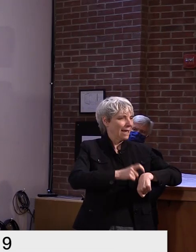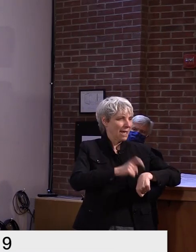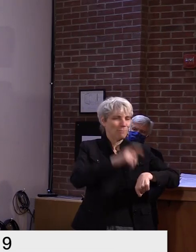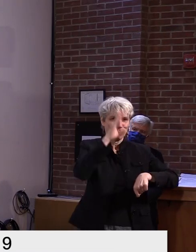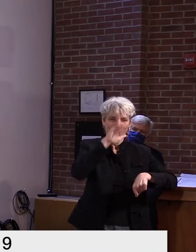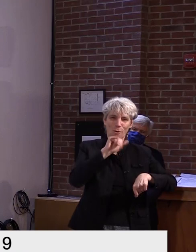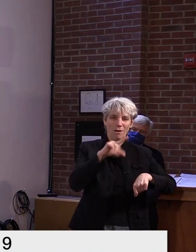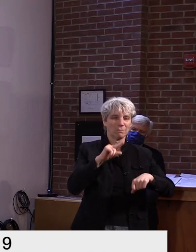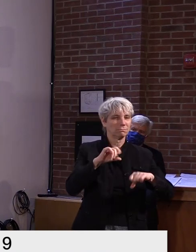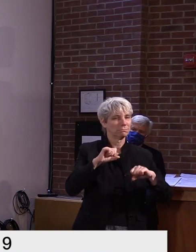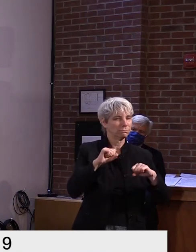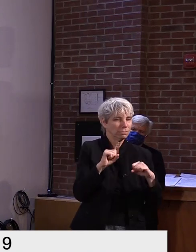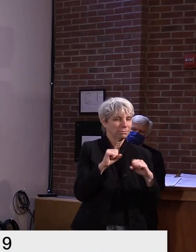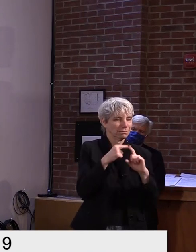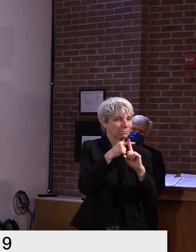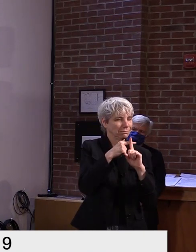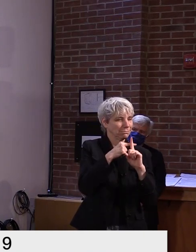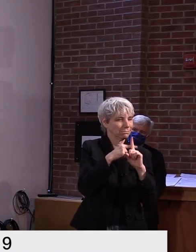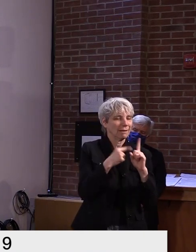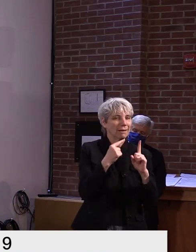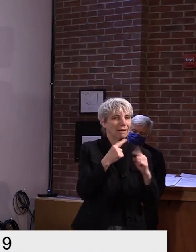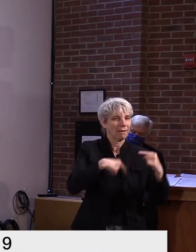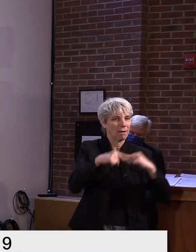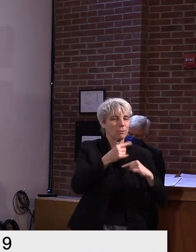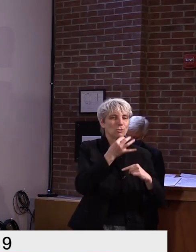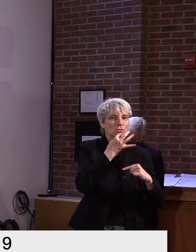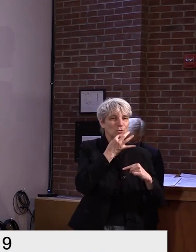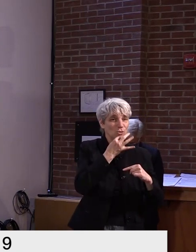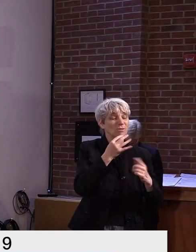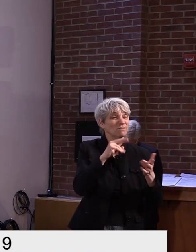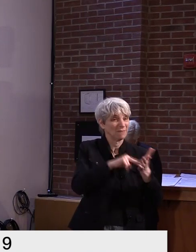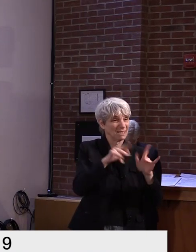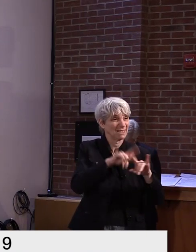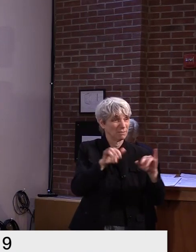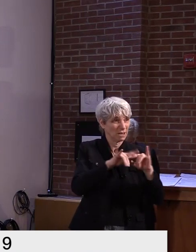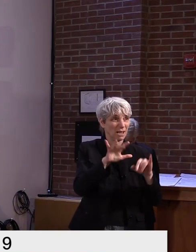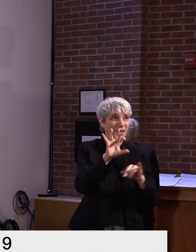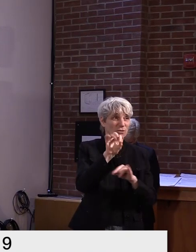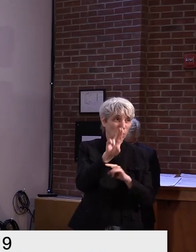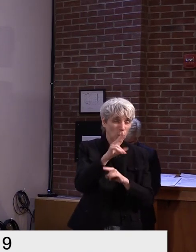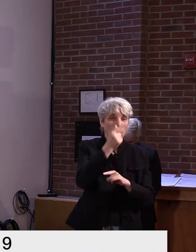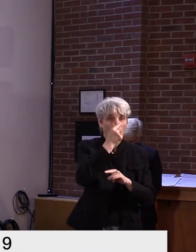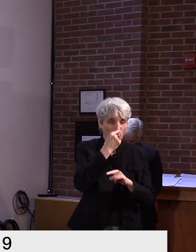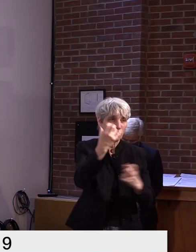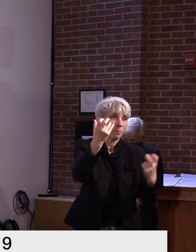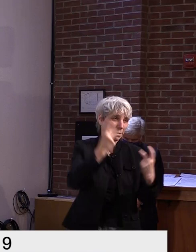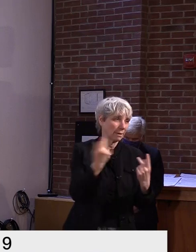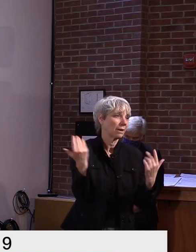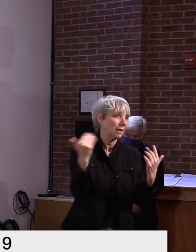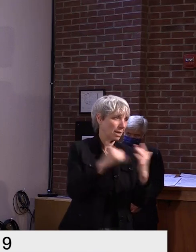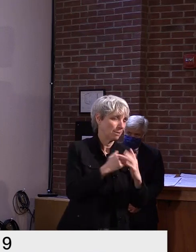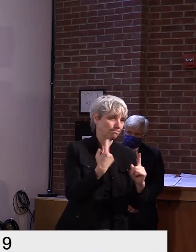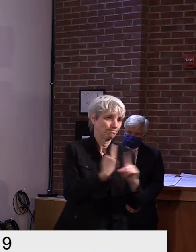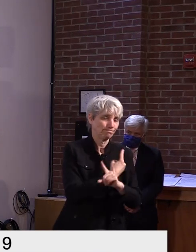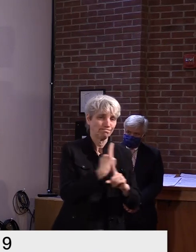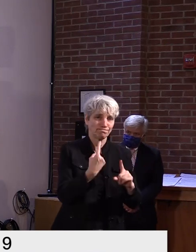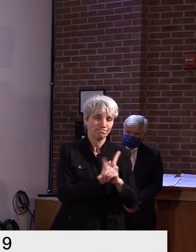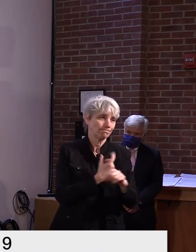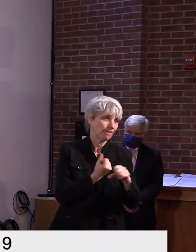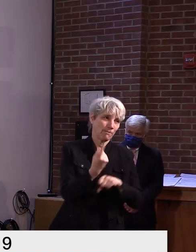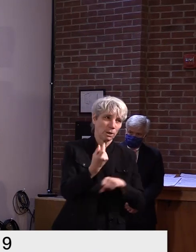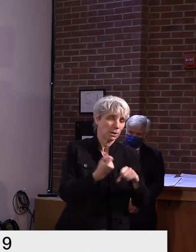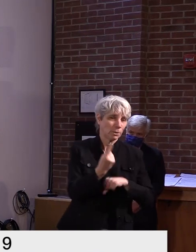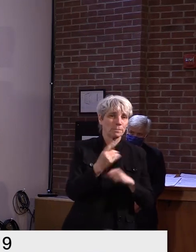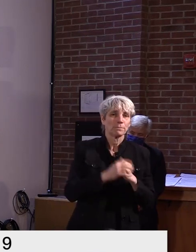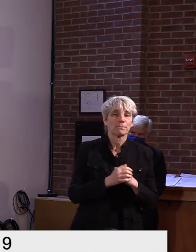that our planning for cold and flu season is kicking into high gear. We're going to be discussing over the next few